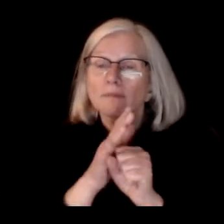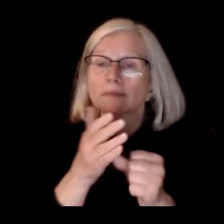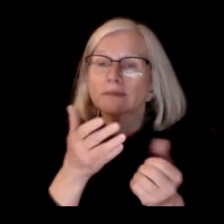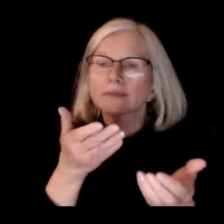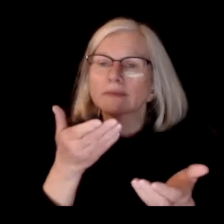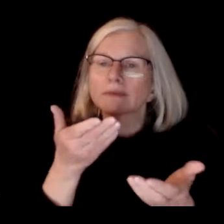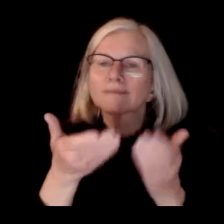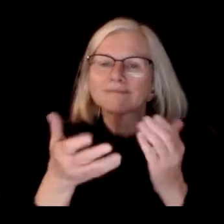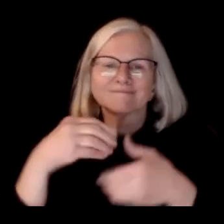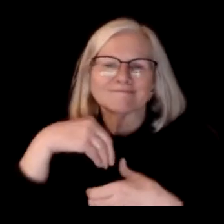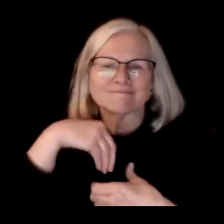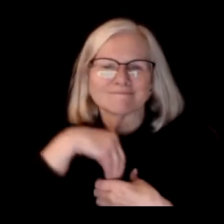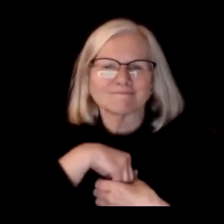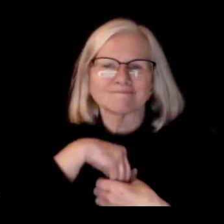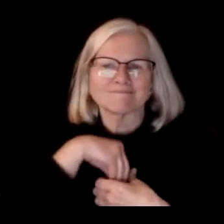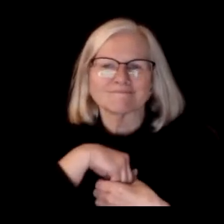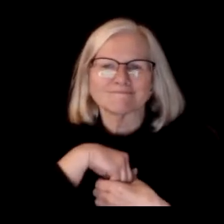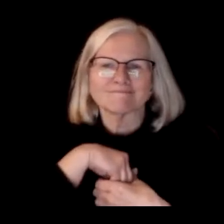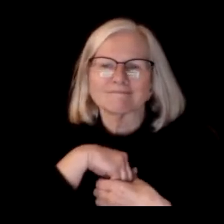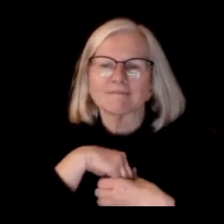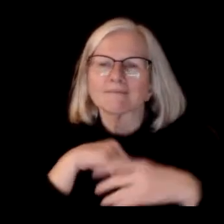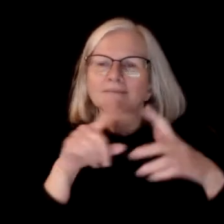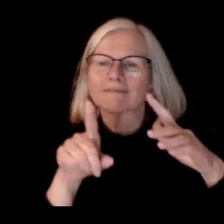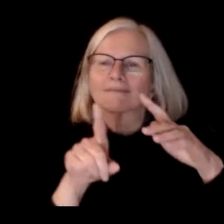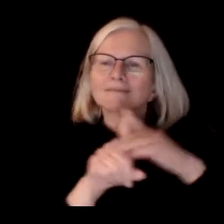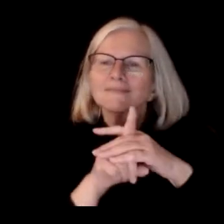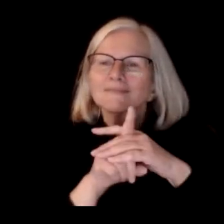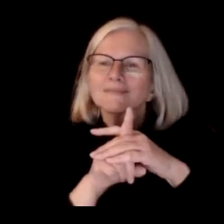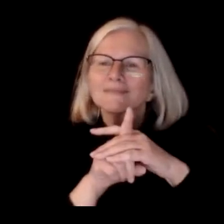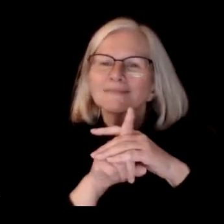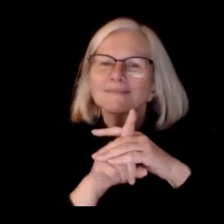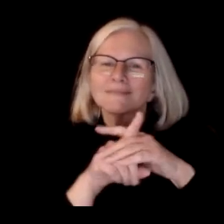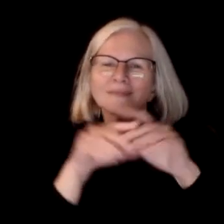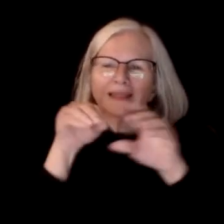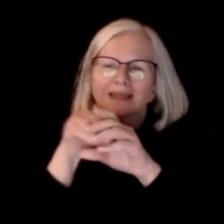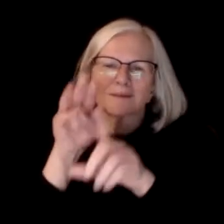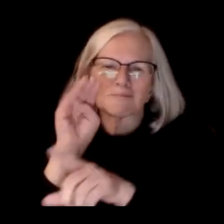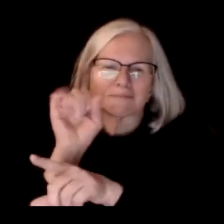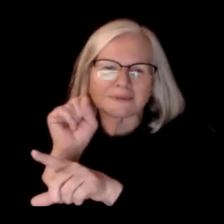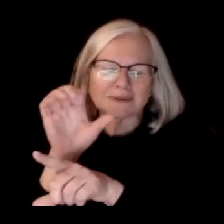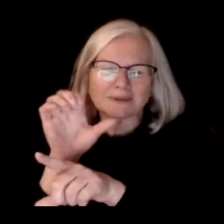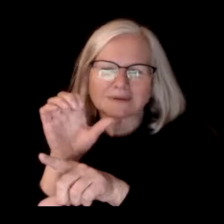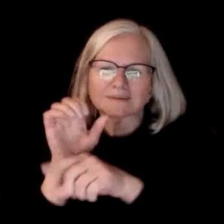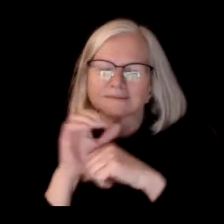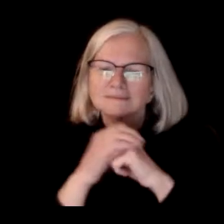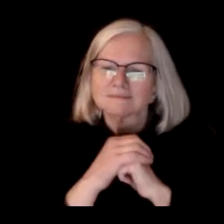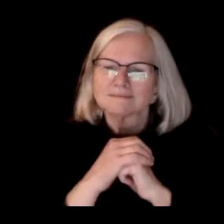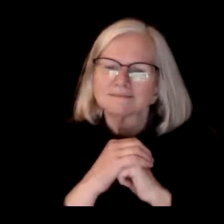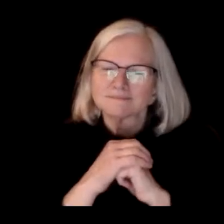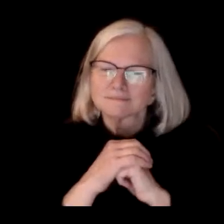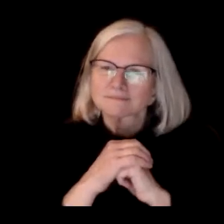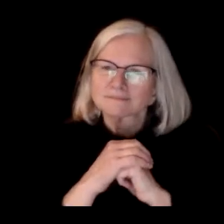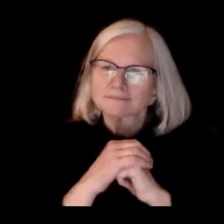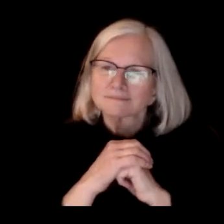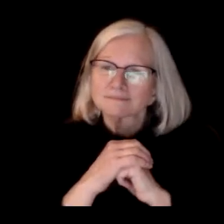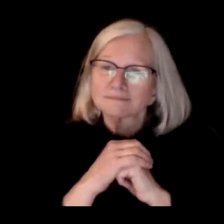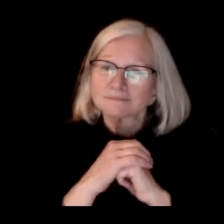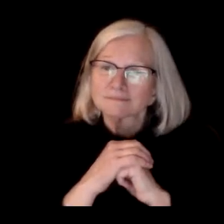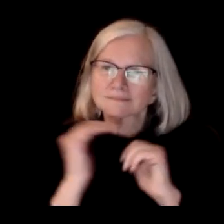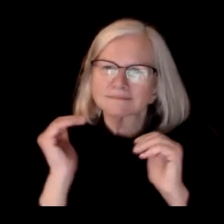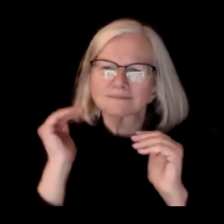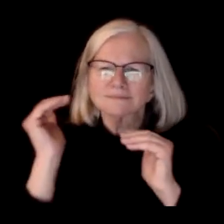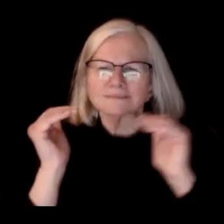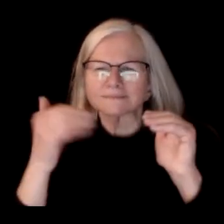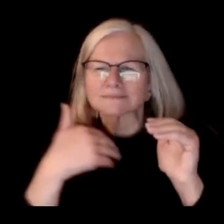very rare. There's a similar syndrome in adults called MIS-A, multi-system